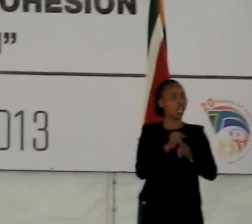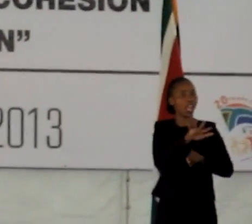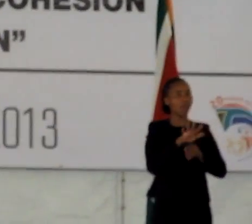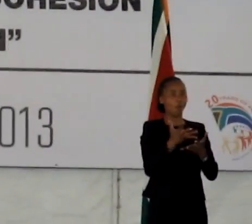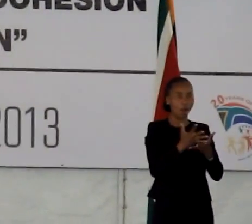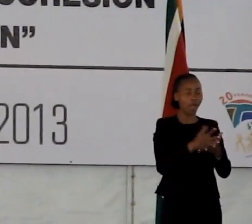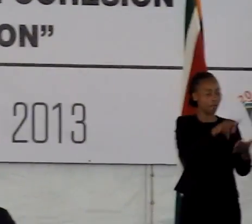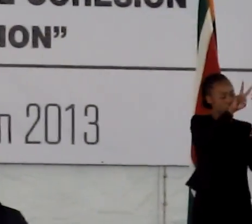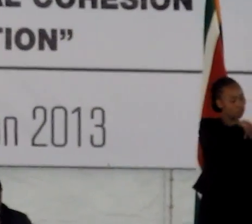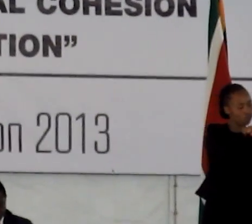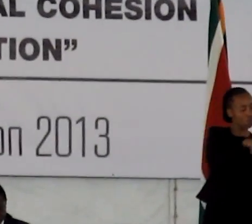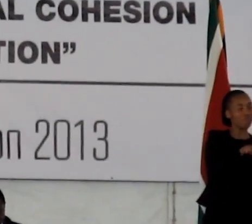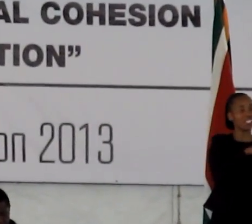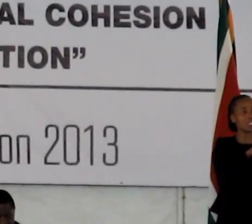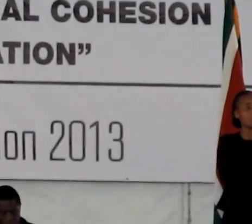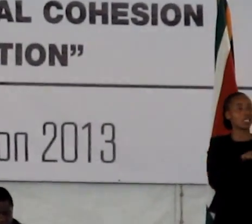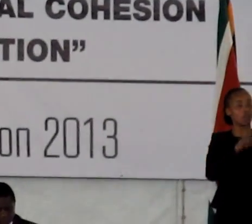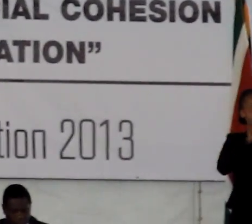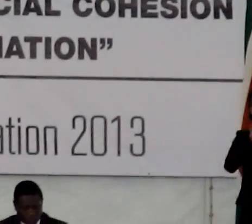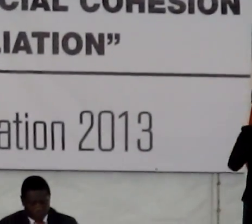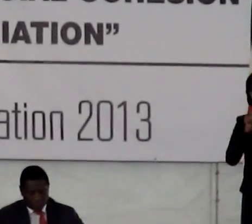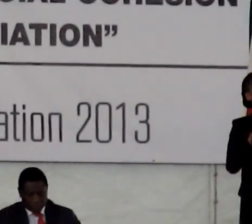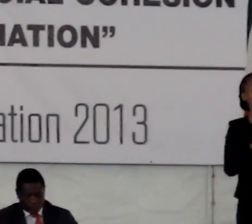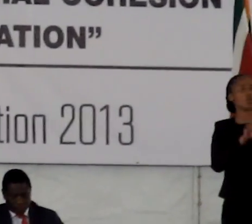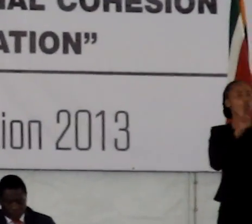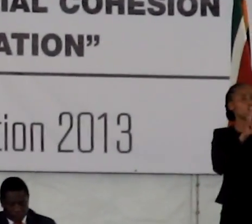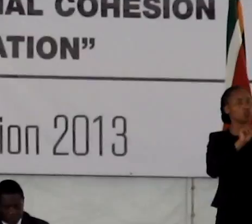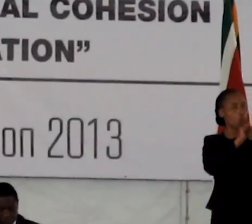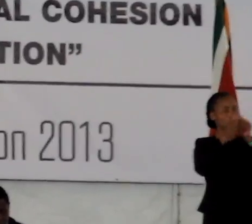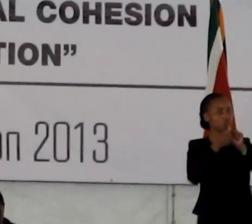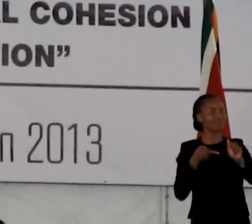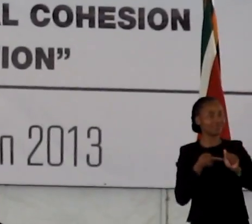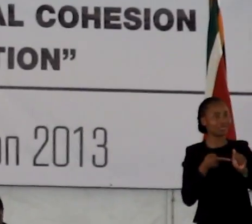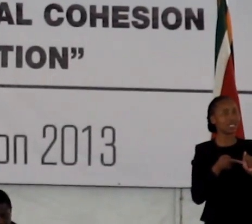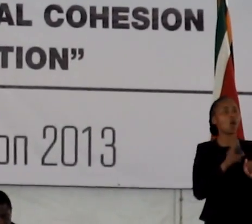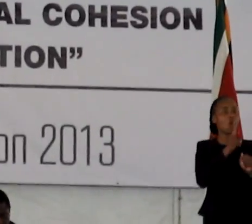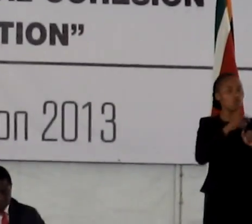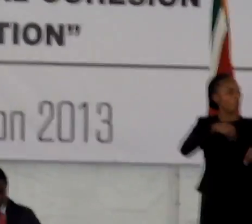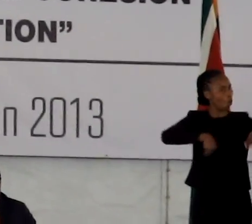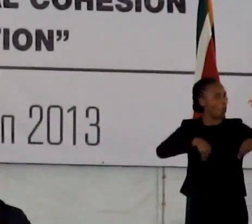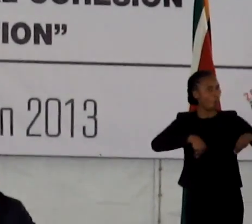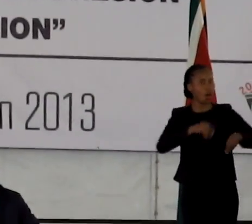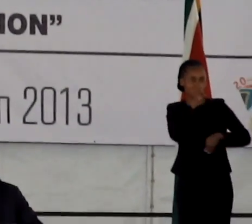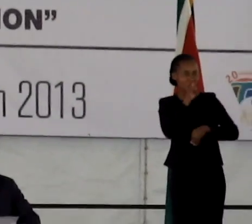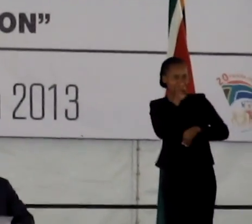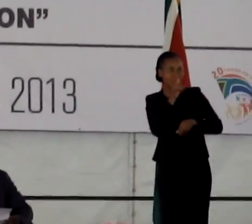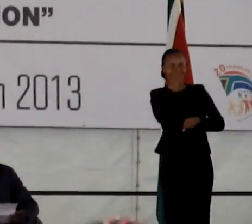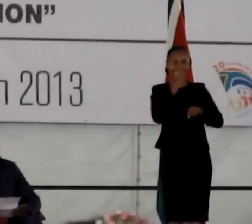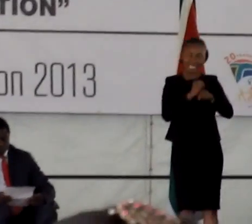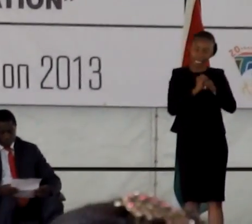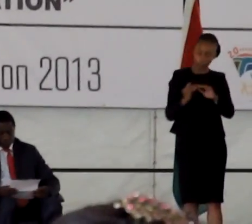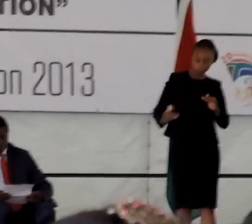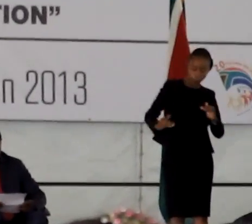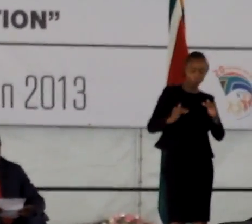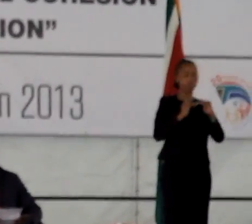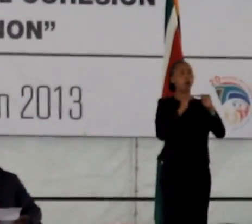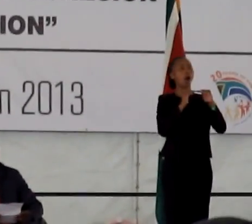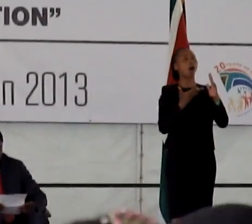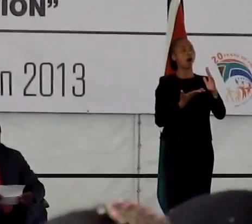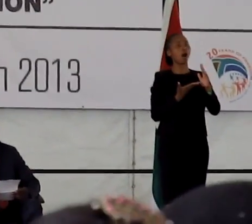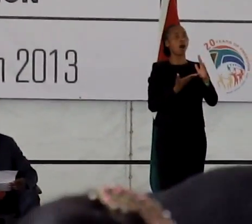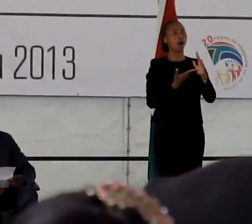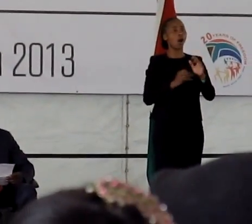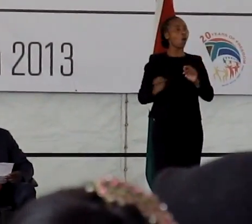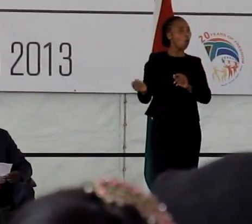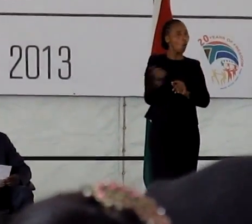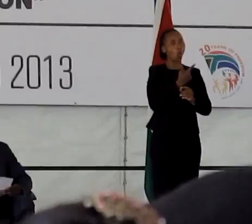and numeracy in our schools. And for as long as crime and corruption is not brought under control, we as a nation, we